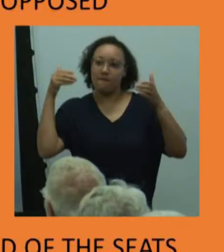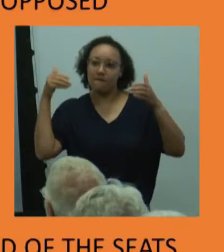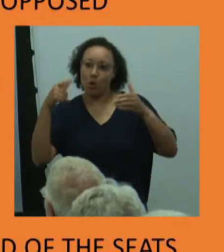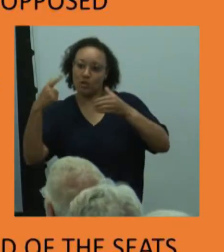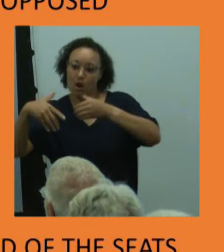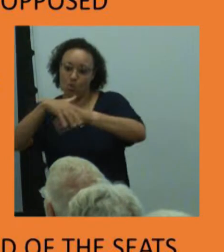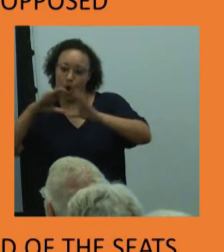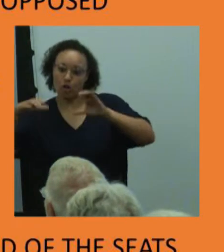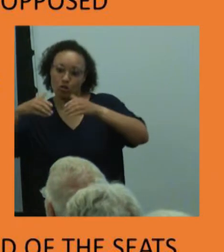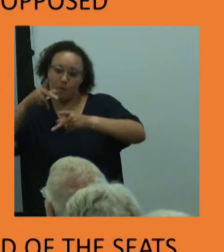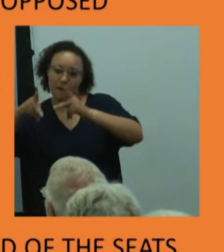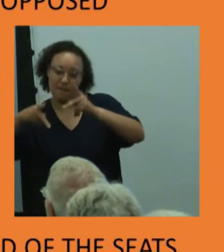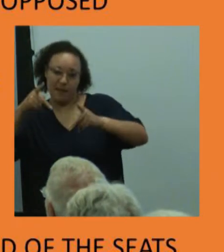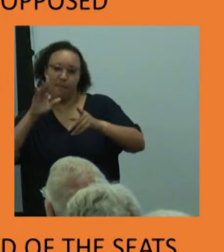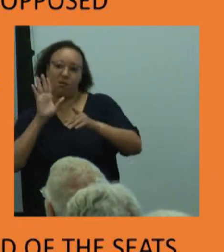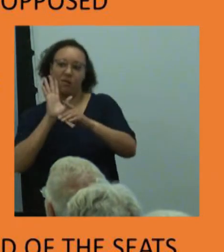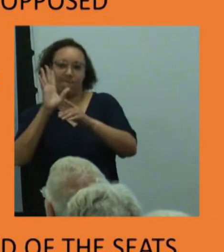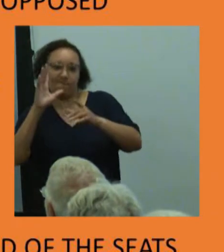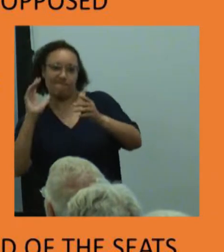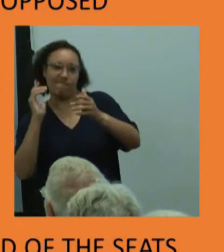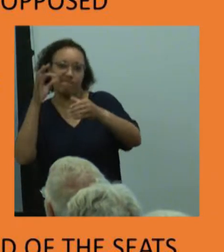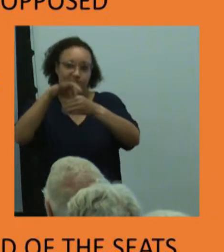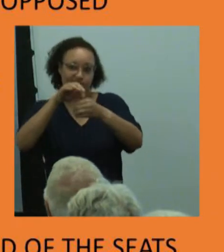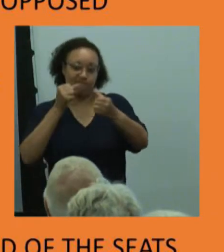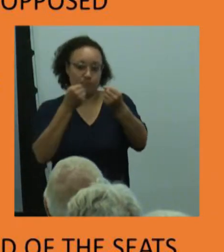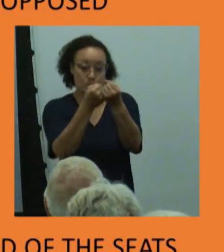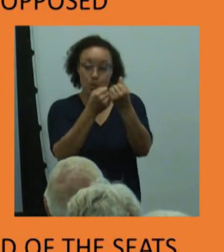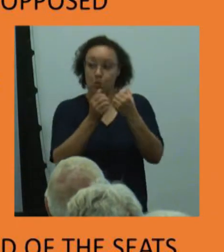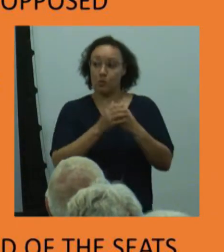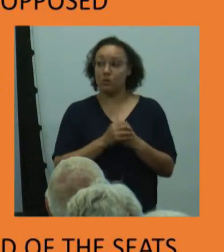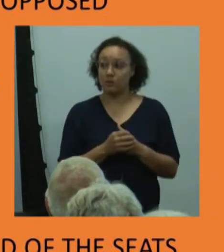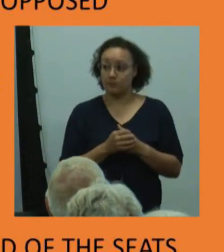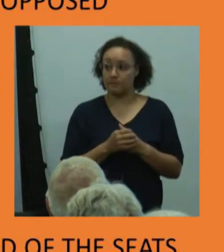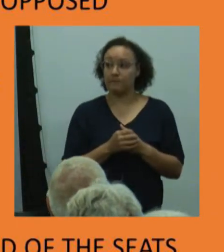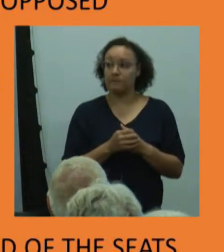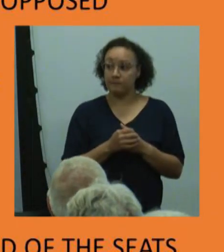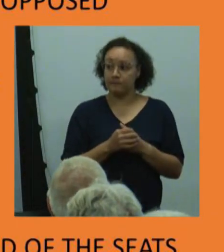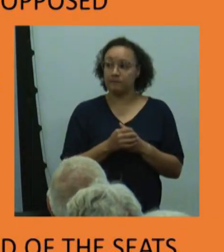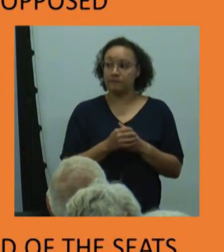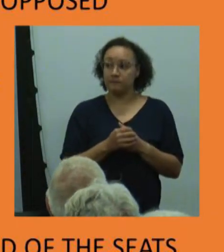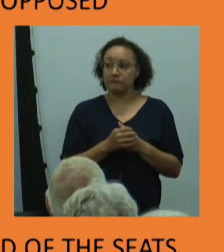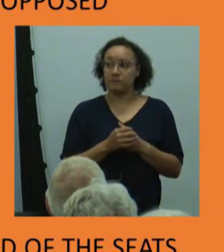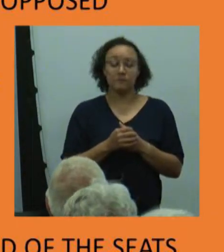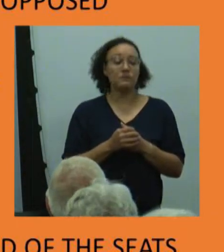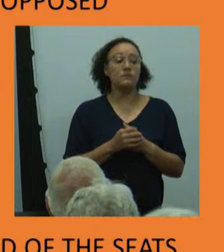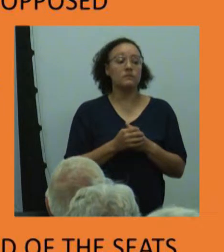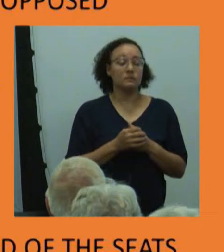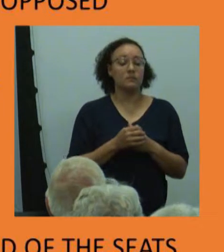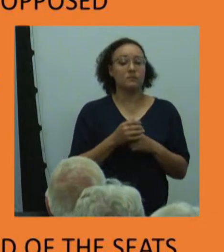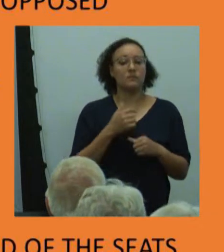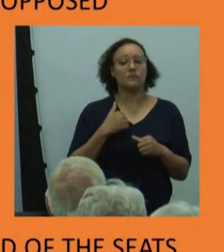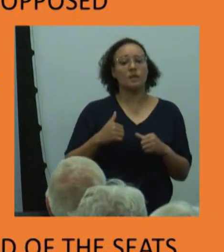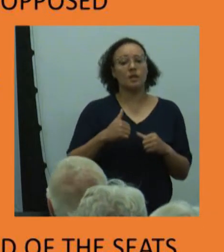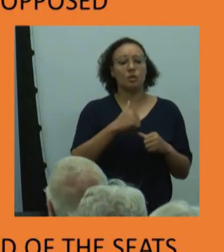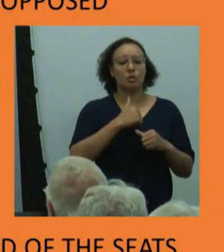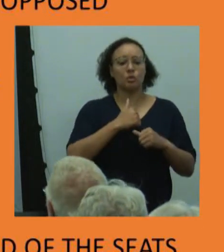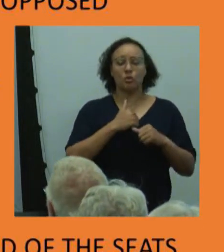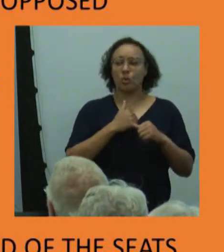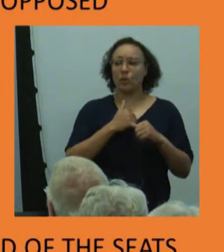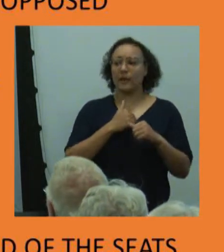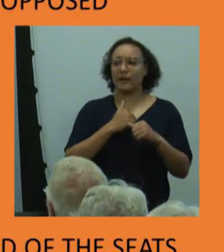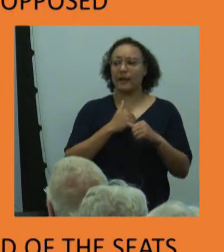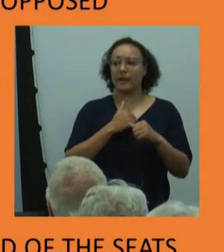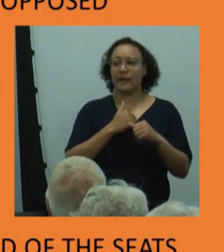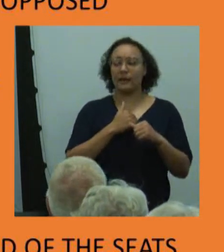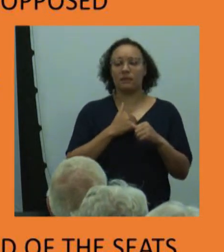The other thing is, you know, we operate under the impression that democracy equals